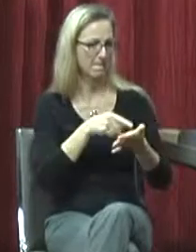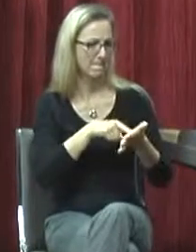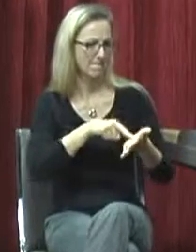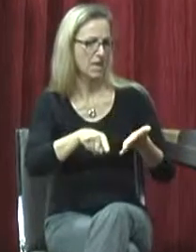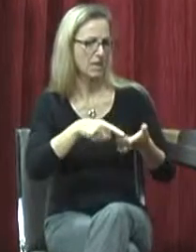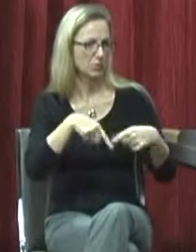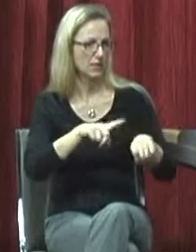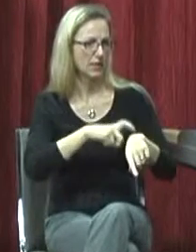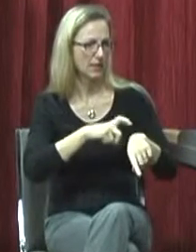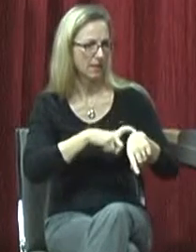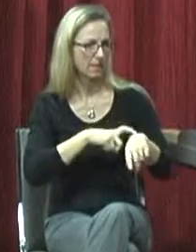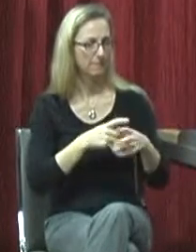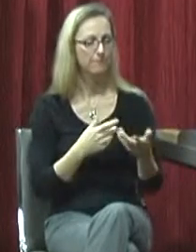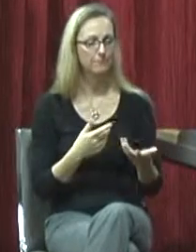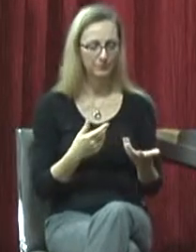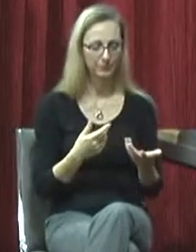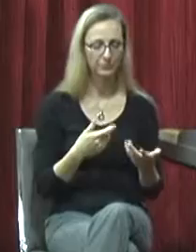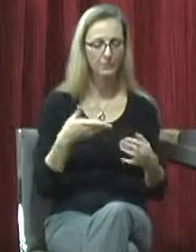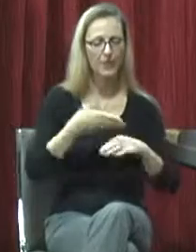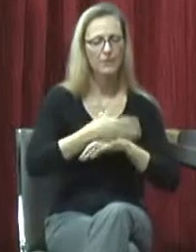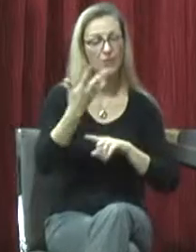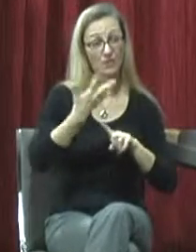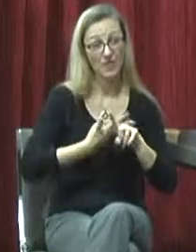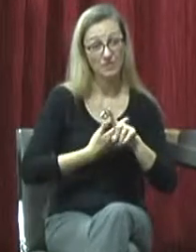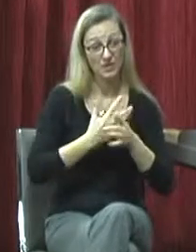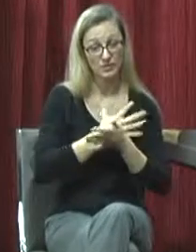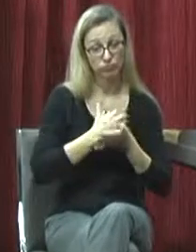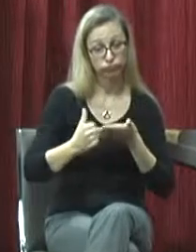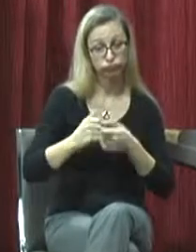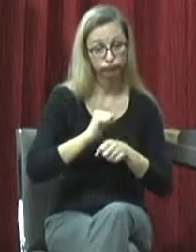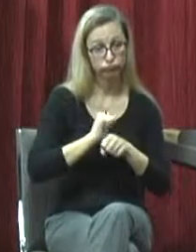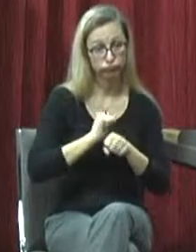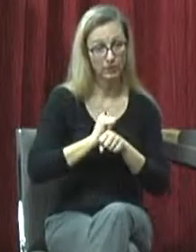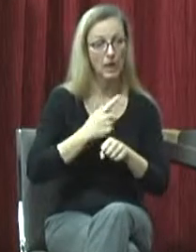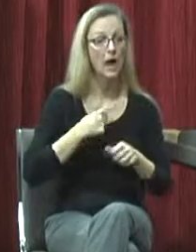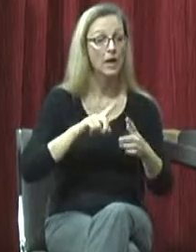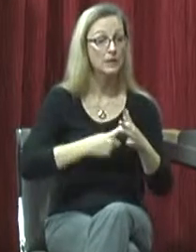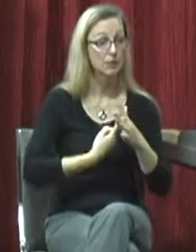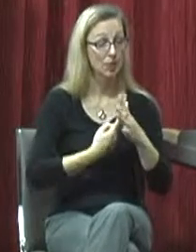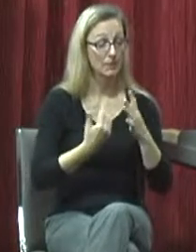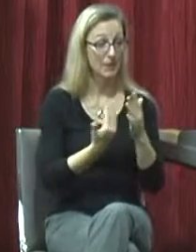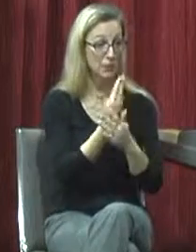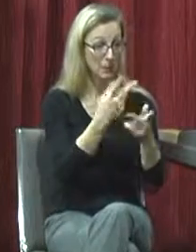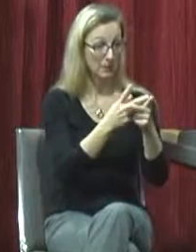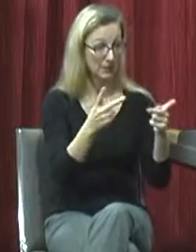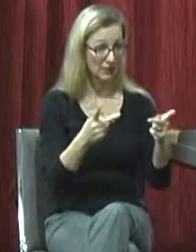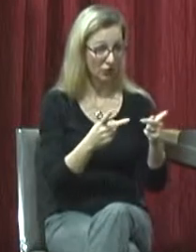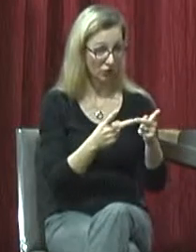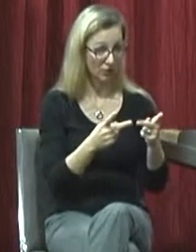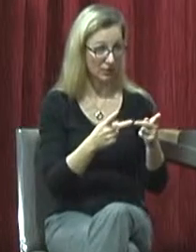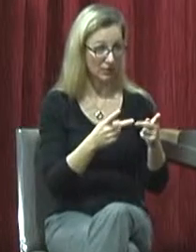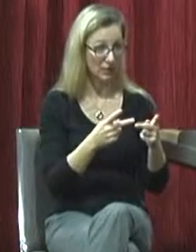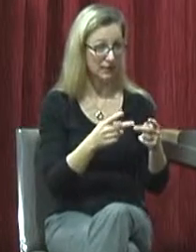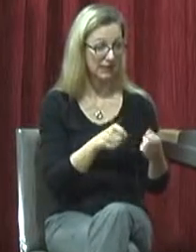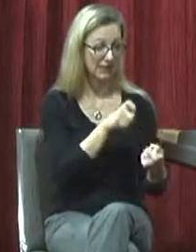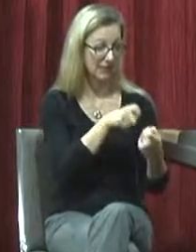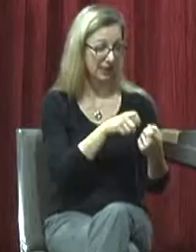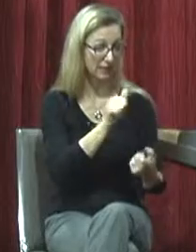September, and after 5 months out of work, I started my new position on exactly August